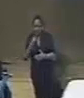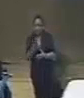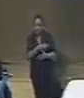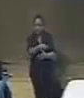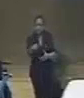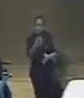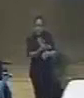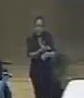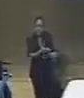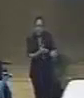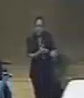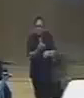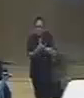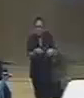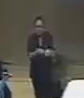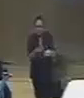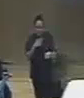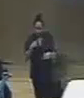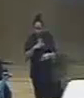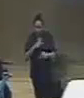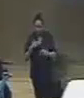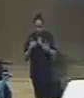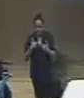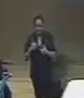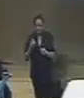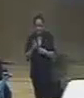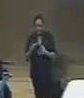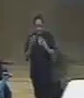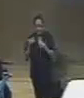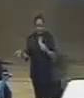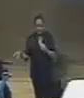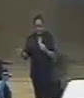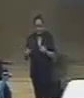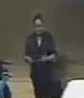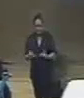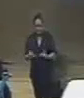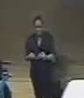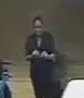what they're going to be playing with when they're out there in the workforce, these things. Okay.